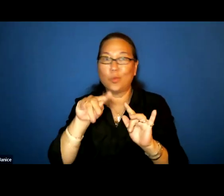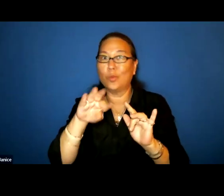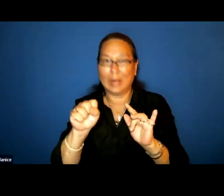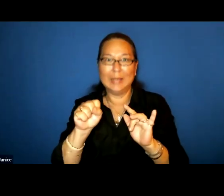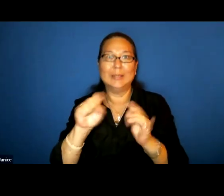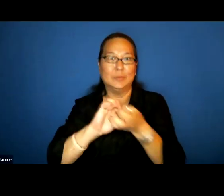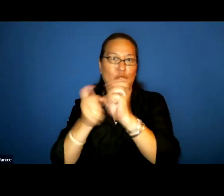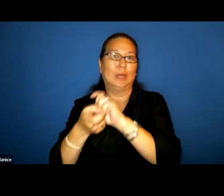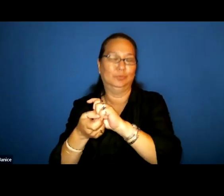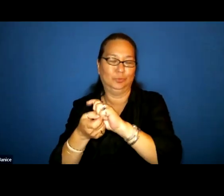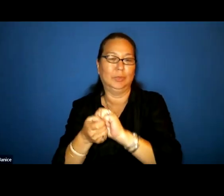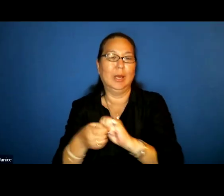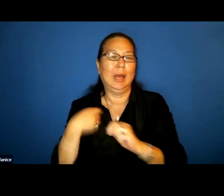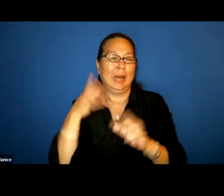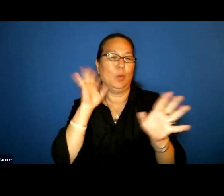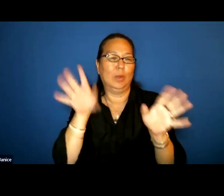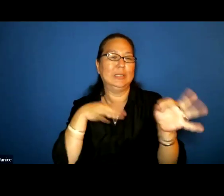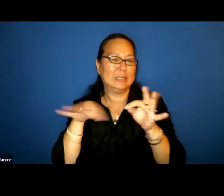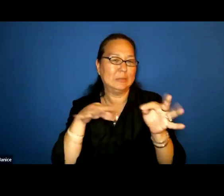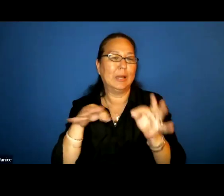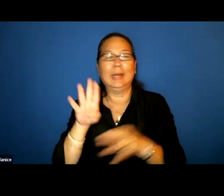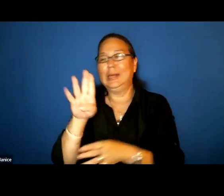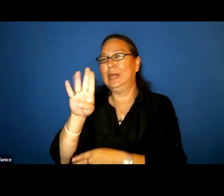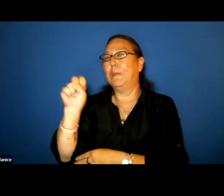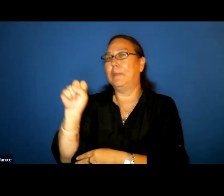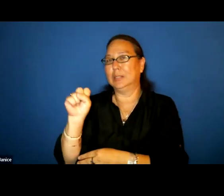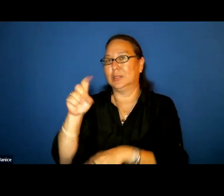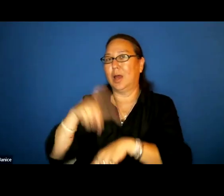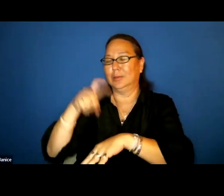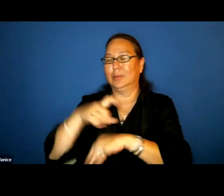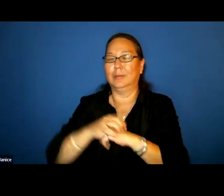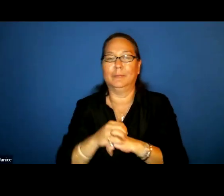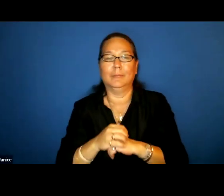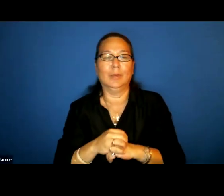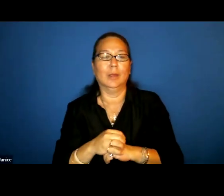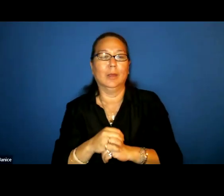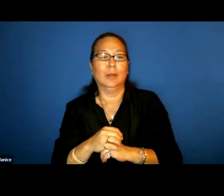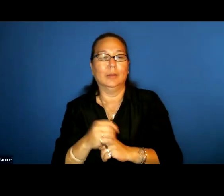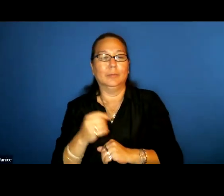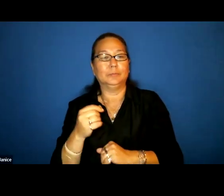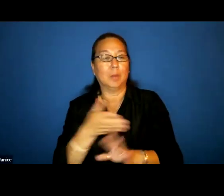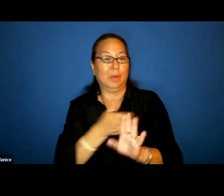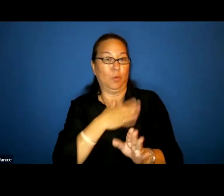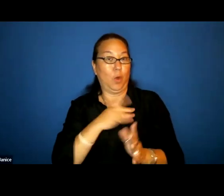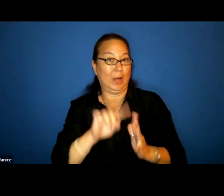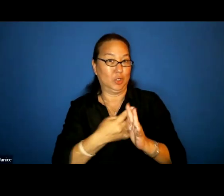shortly. But before I do, Chair and Committee, I'd like to just close out the summer